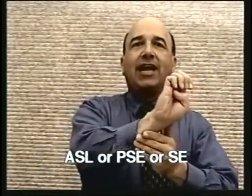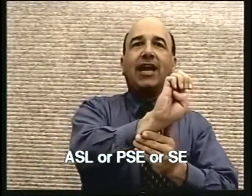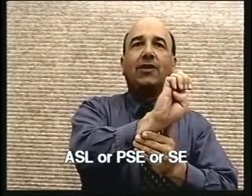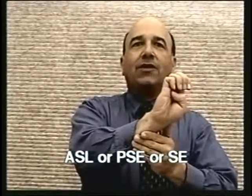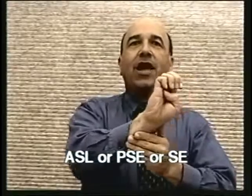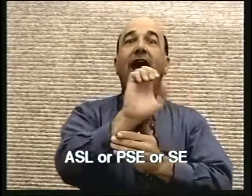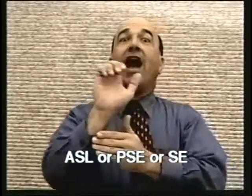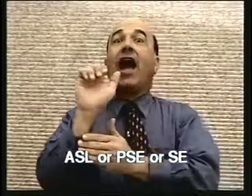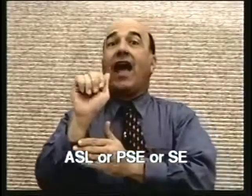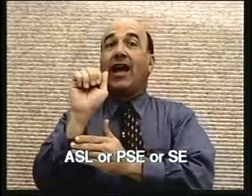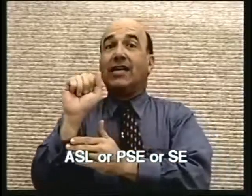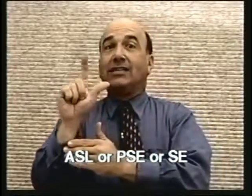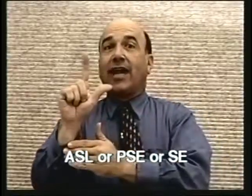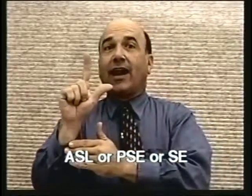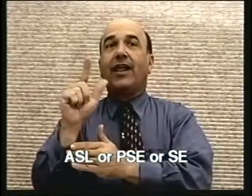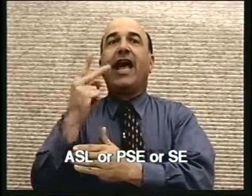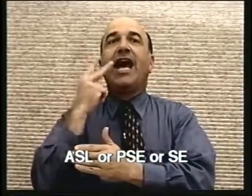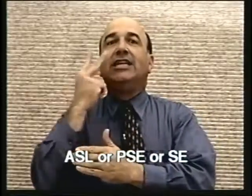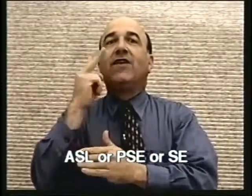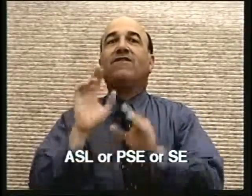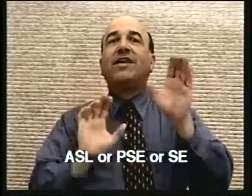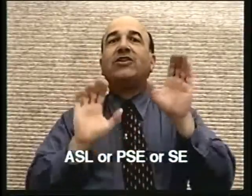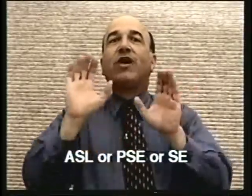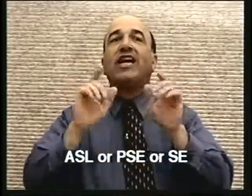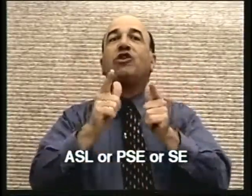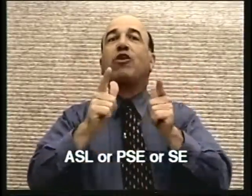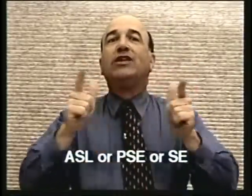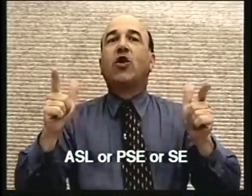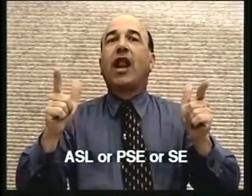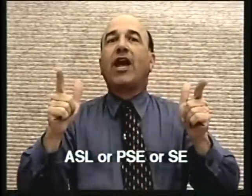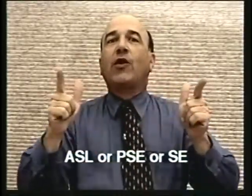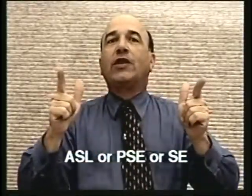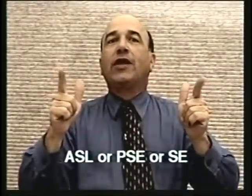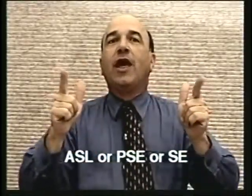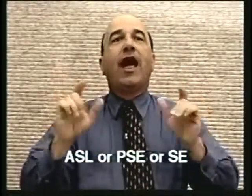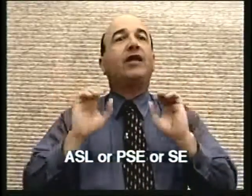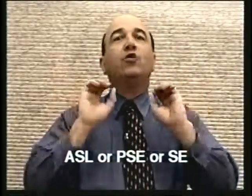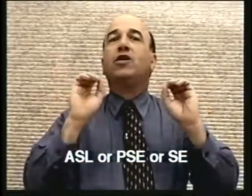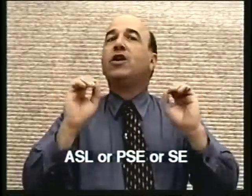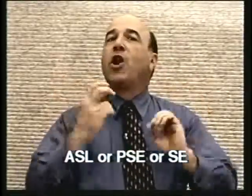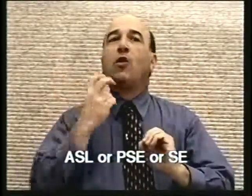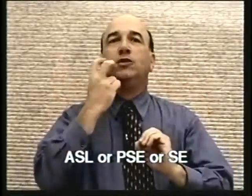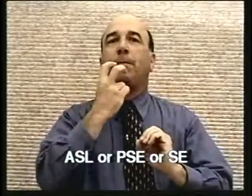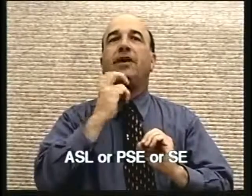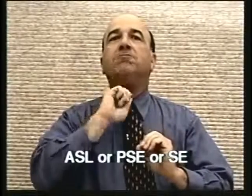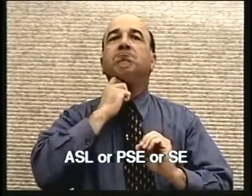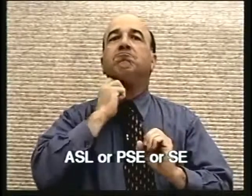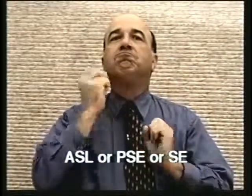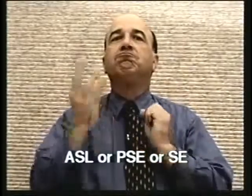English. ASL is a visual gestural language and use no speech.